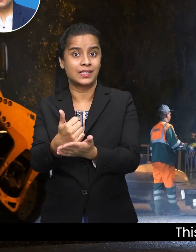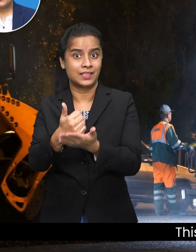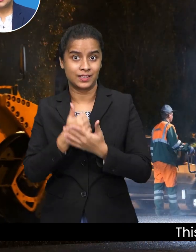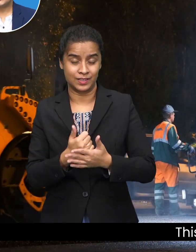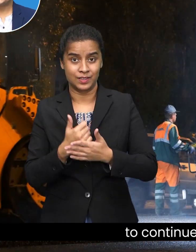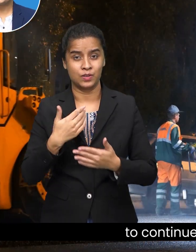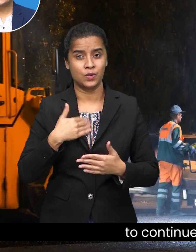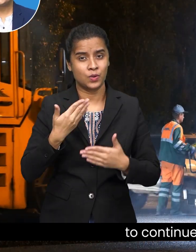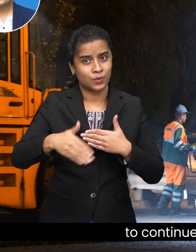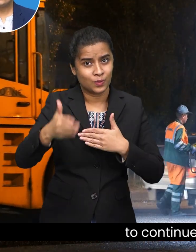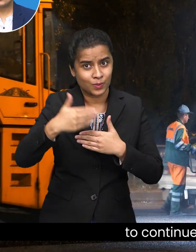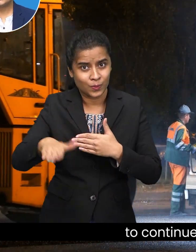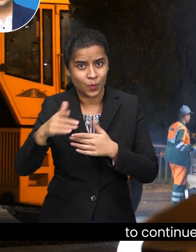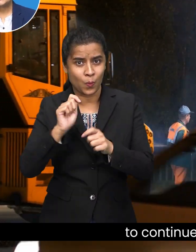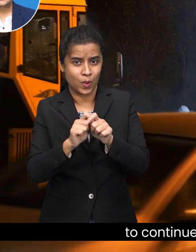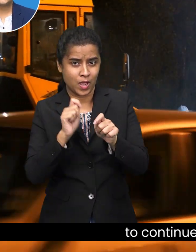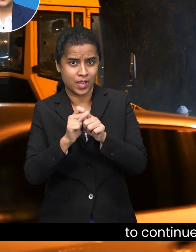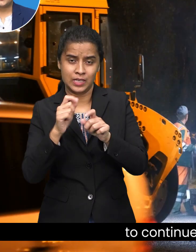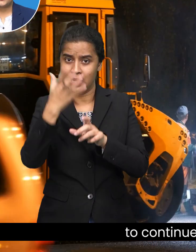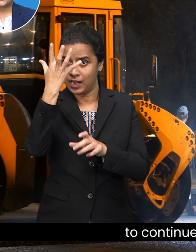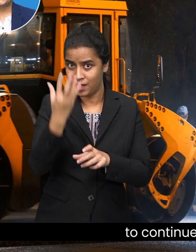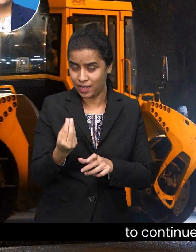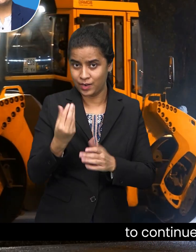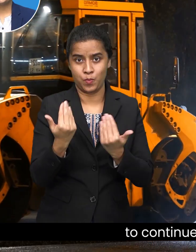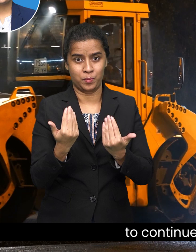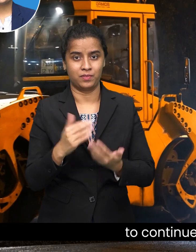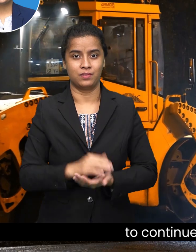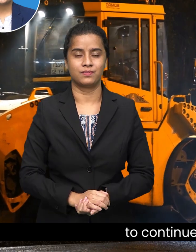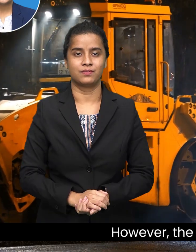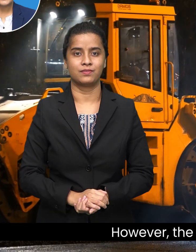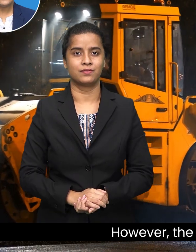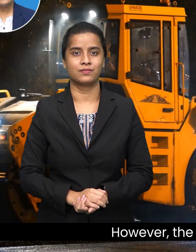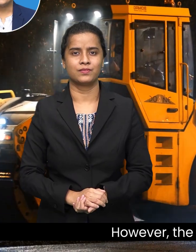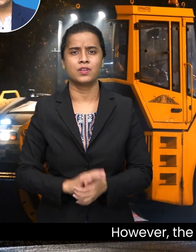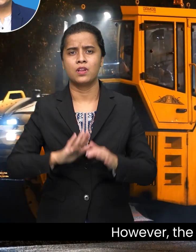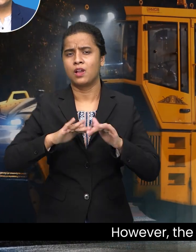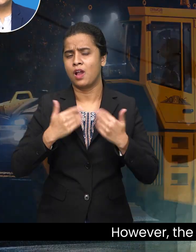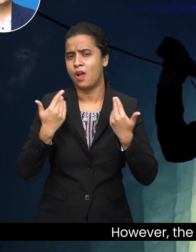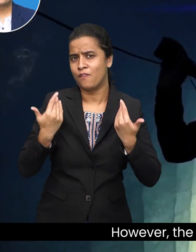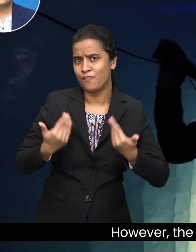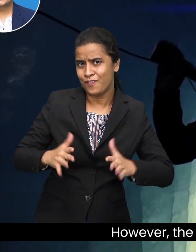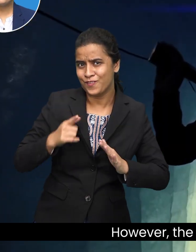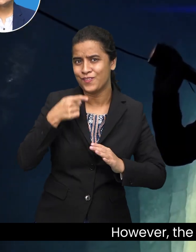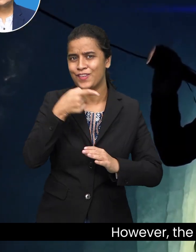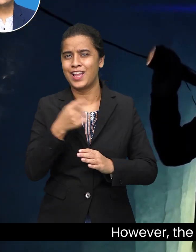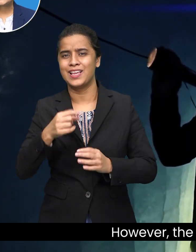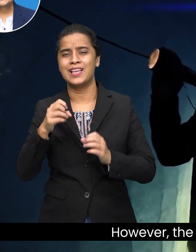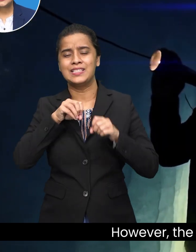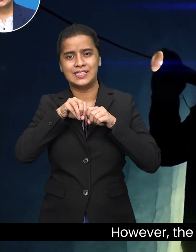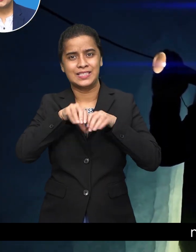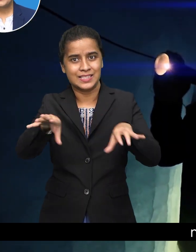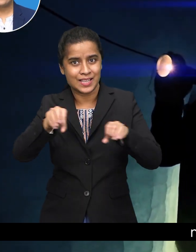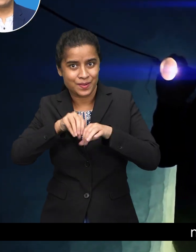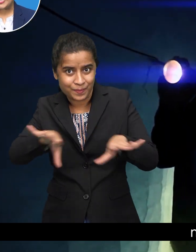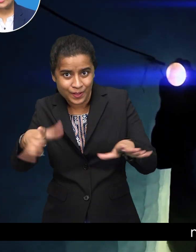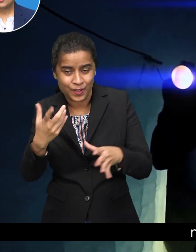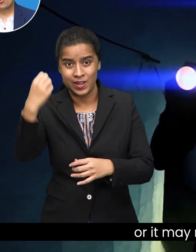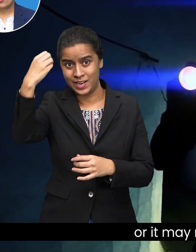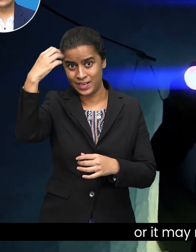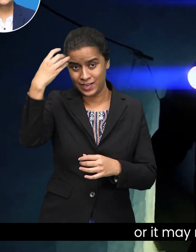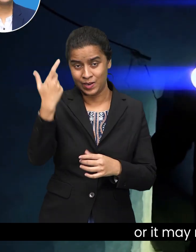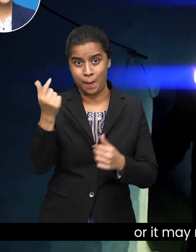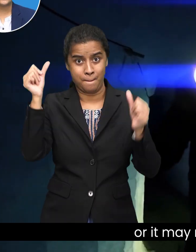This helps us to continue working at night. However, the supply of electricity may